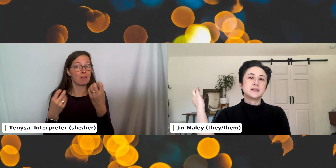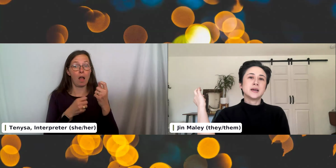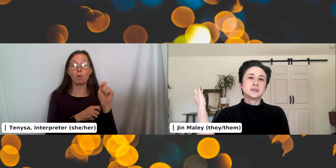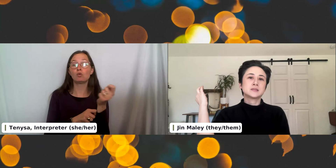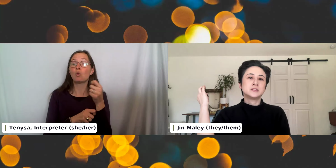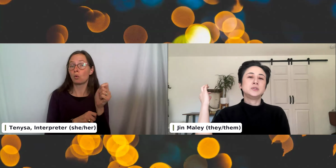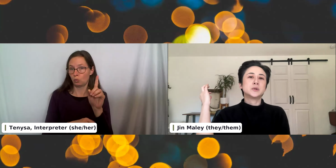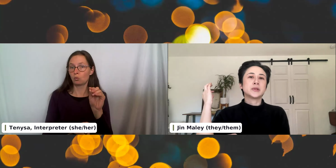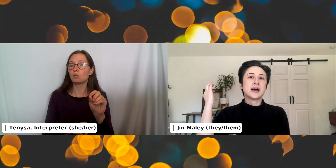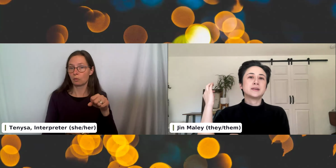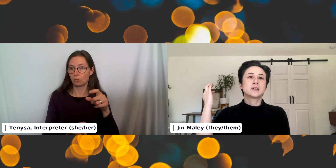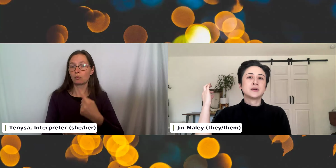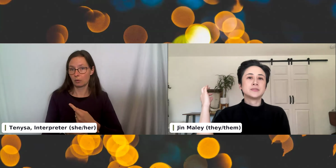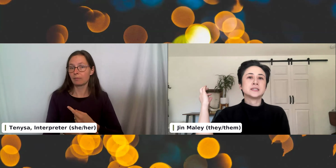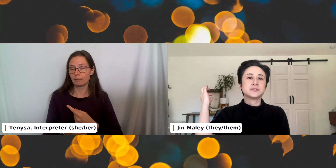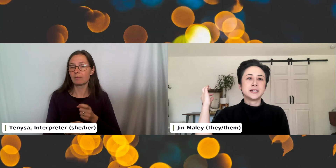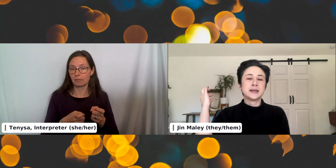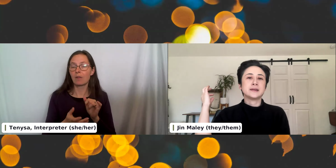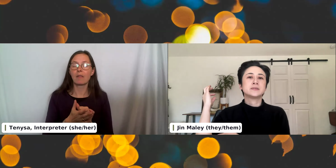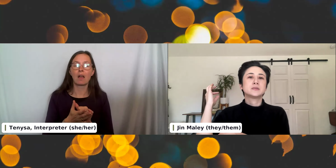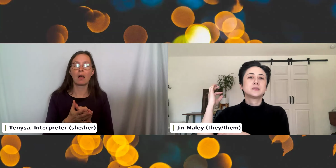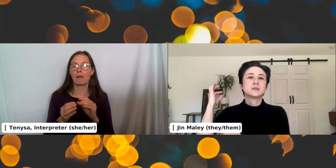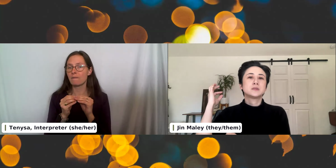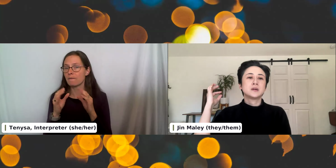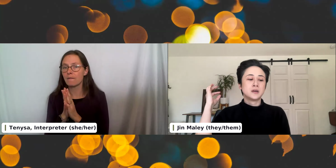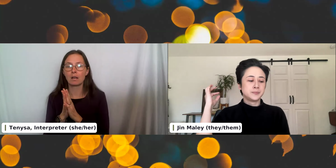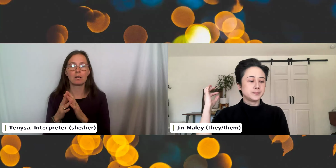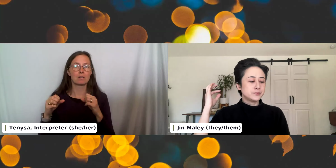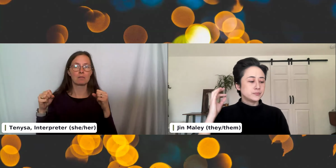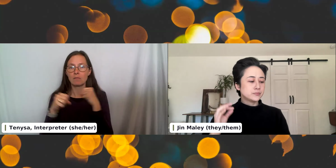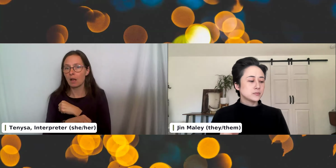that. Yes, do deal with that. Conflict, fighting.